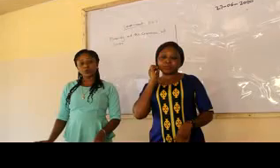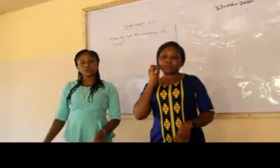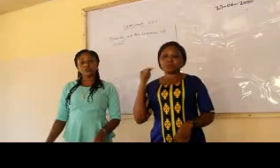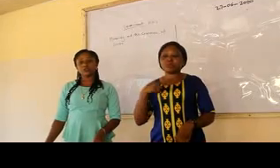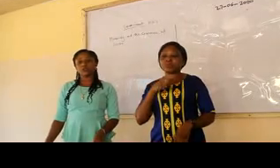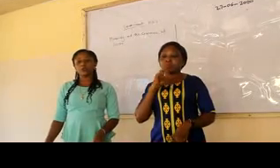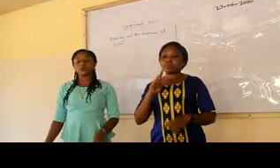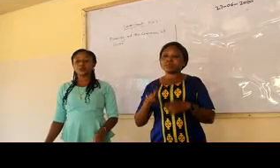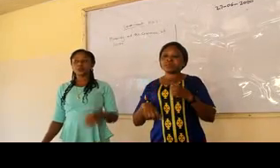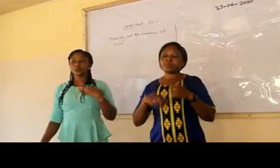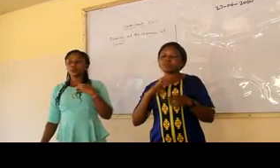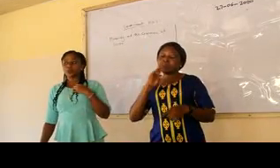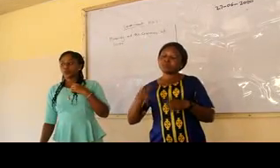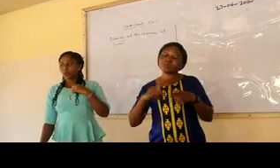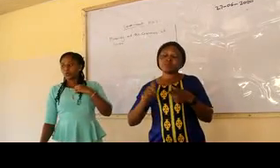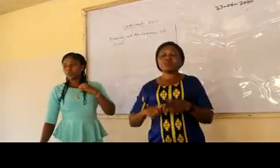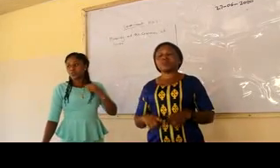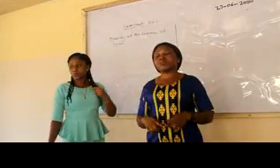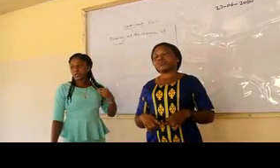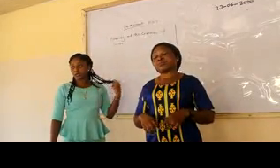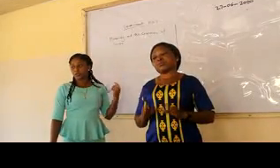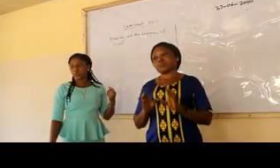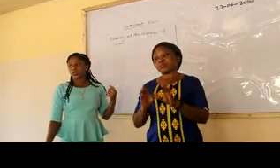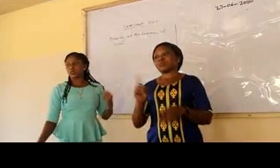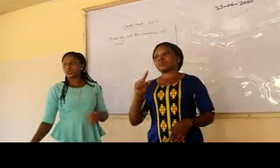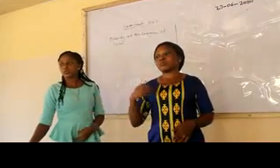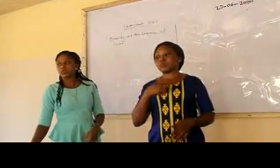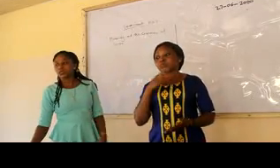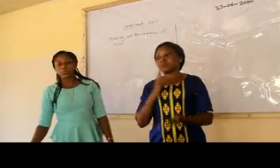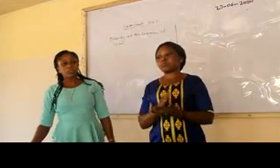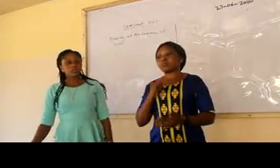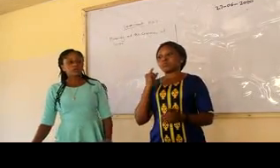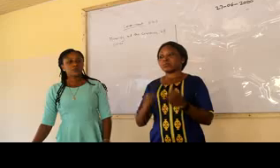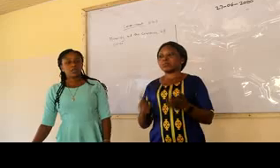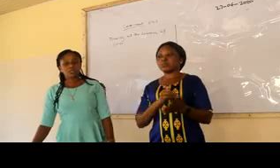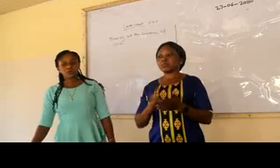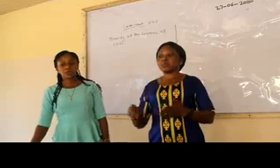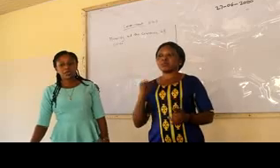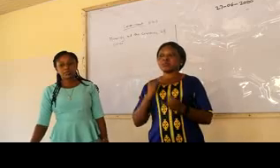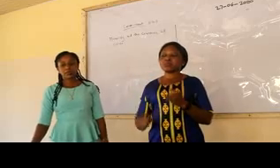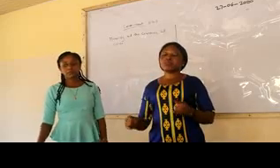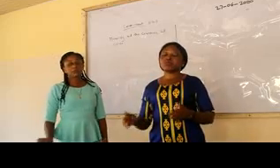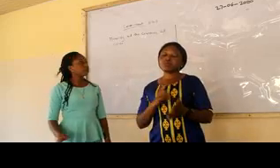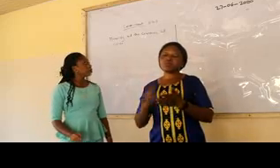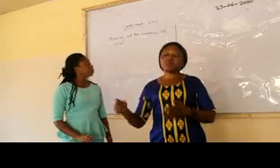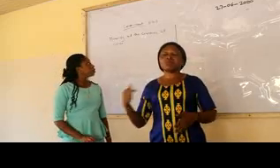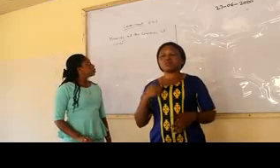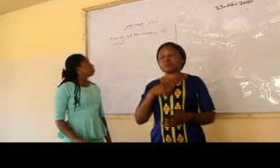We're going to continue from where we stopped last week. So last week we had